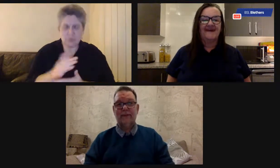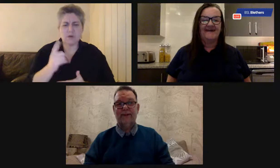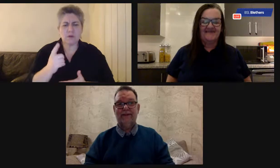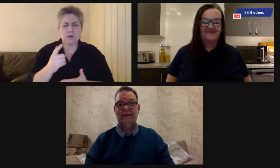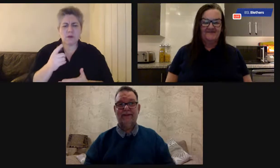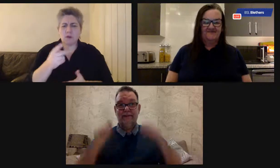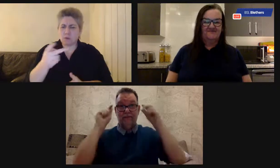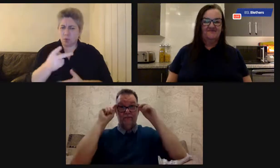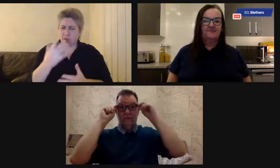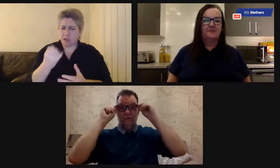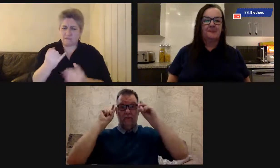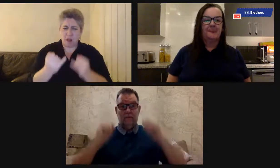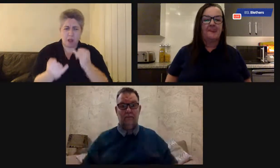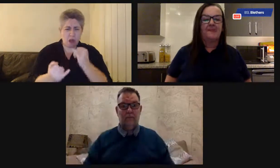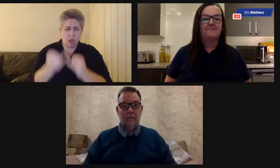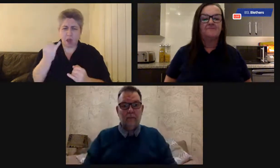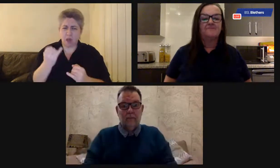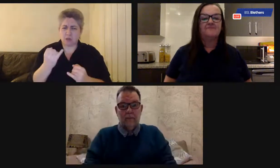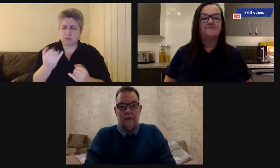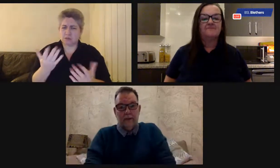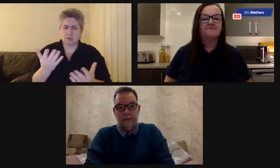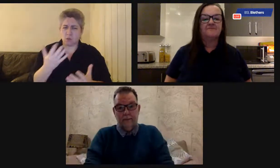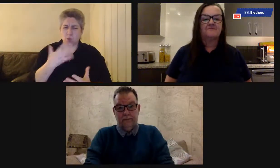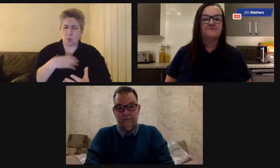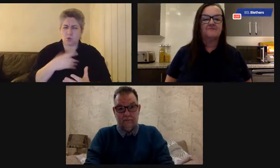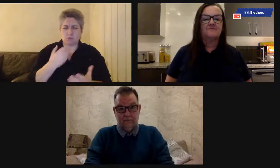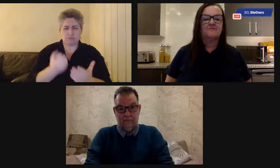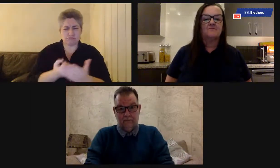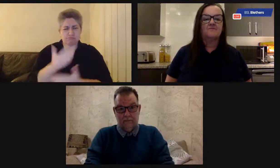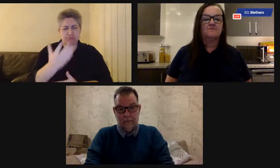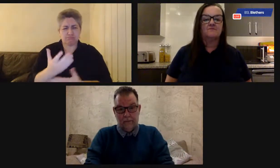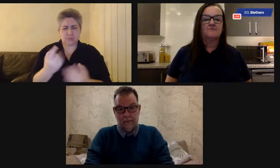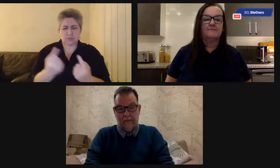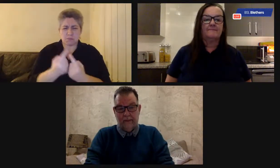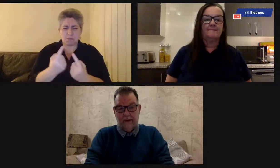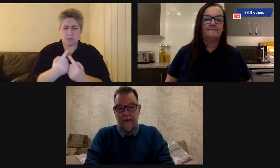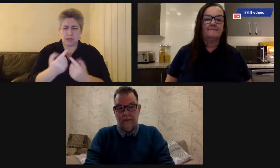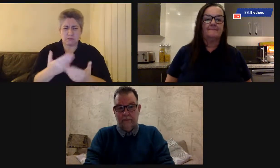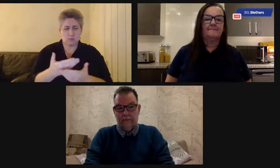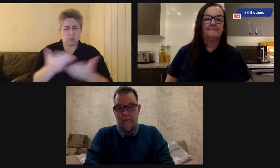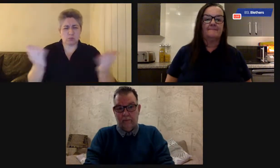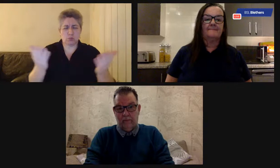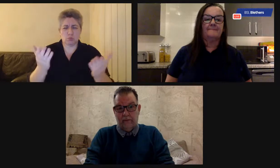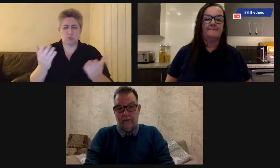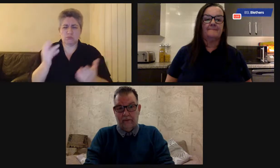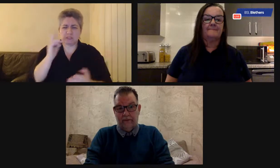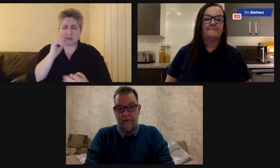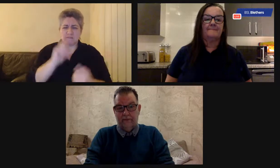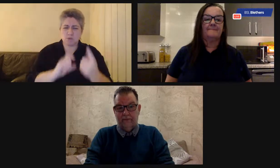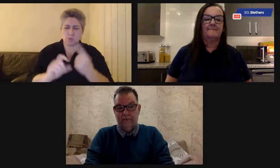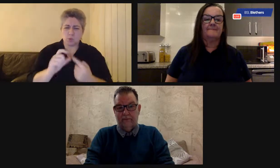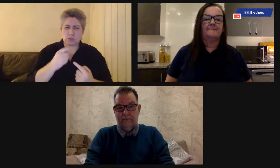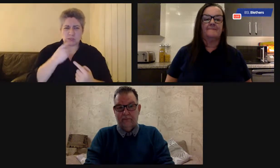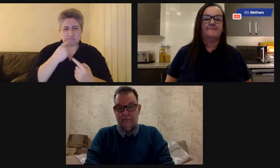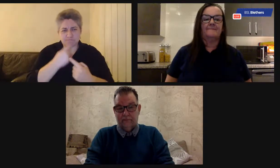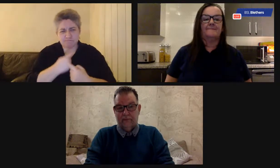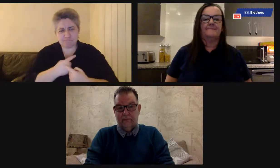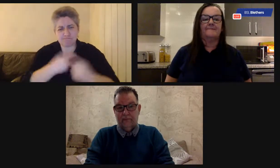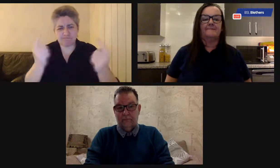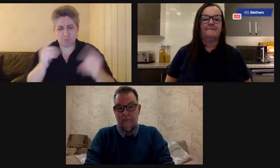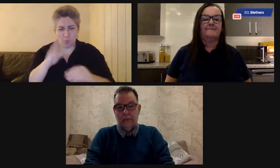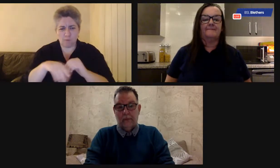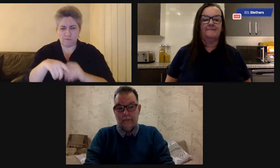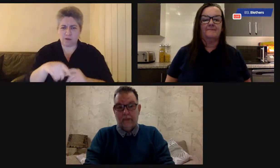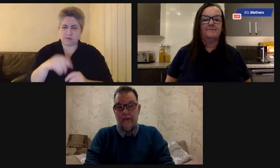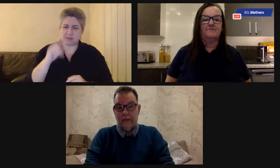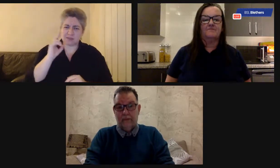came up for an hour. I cannot believe it. So just really, to both of you, do you have a last message that